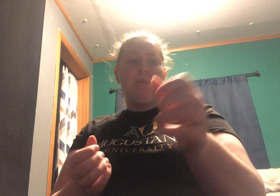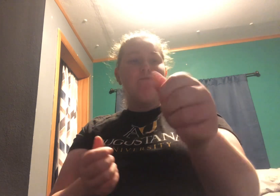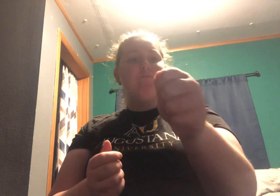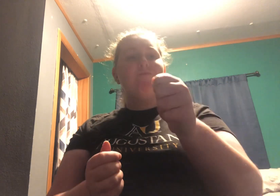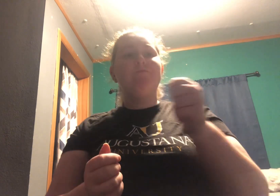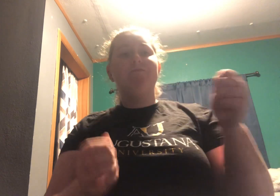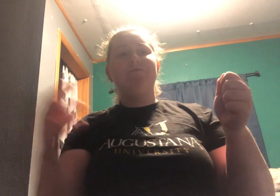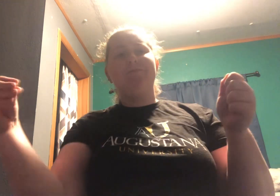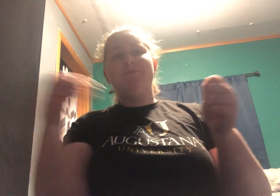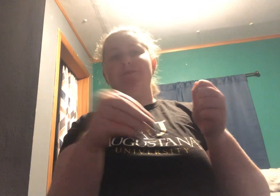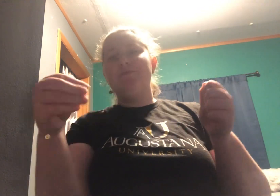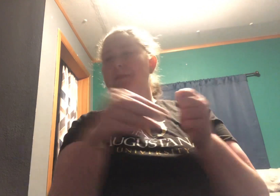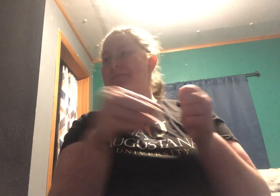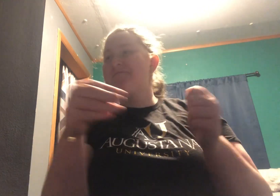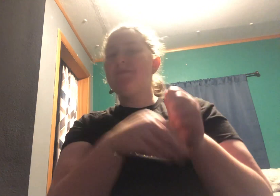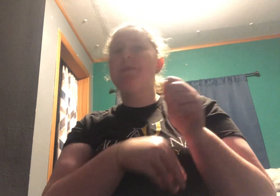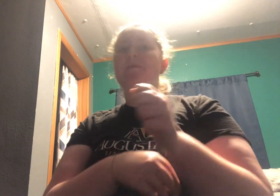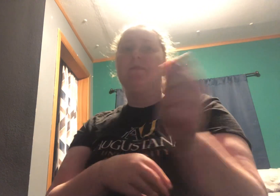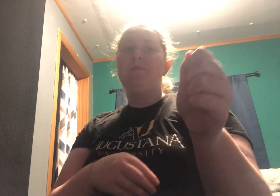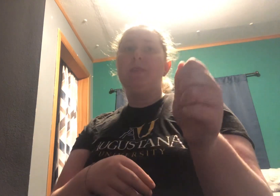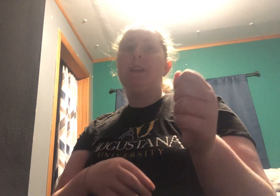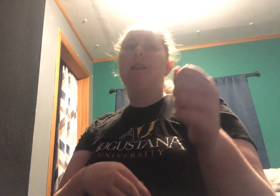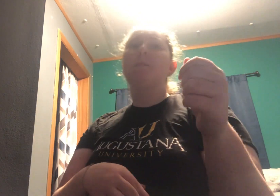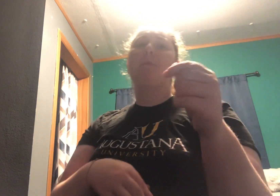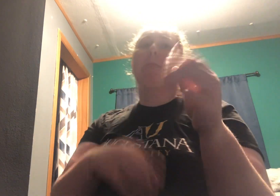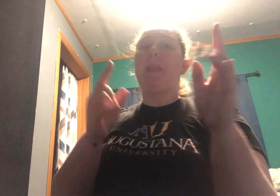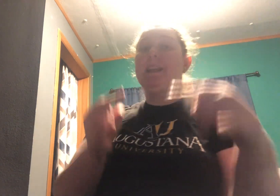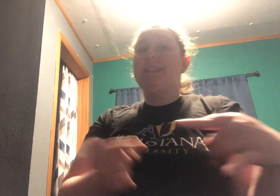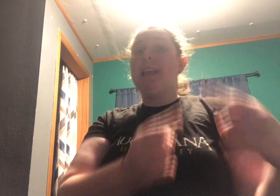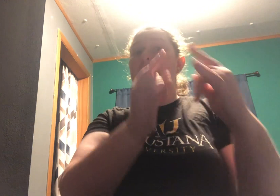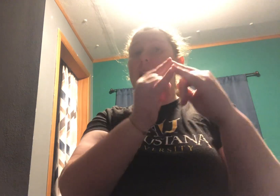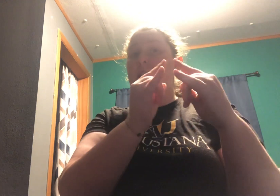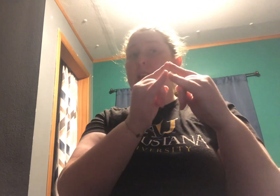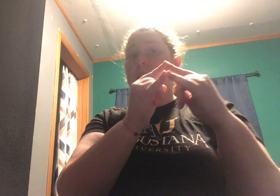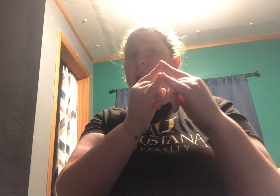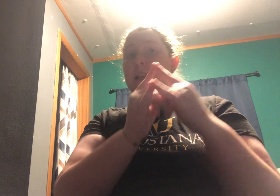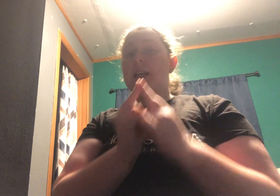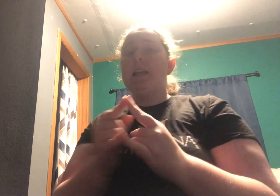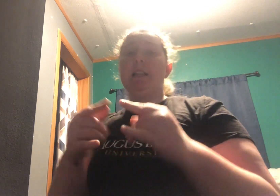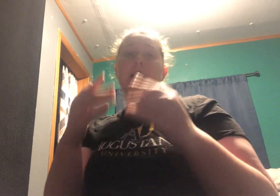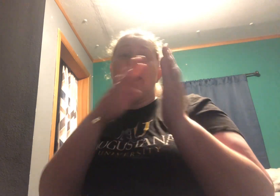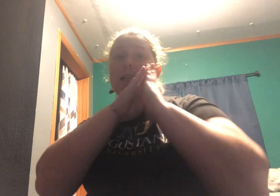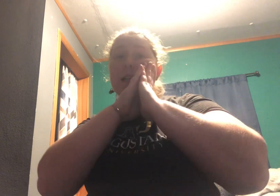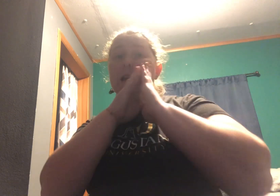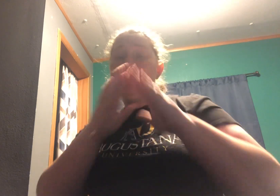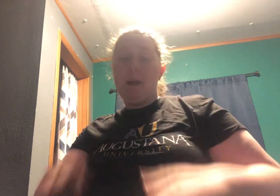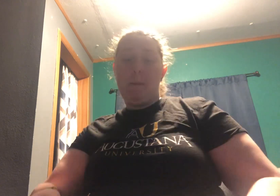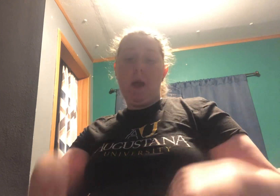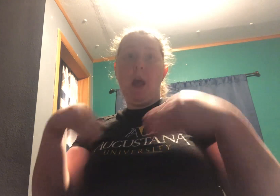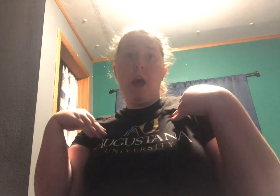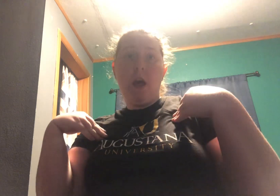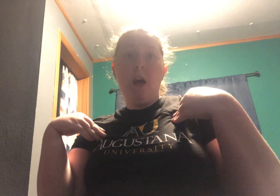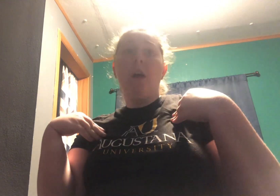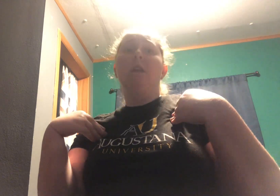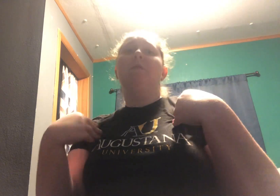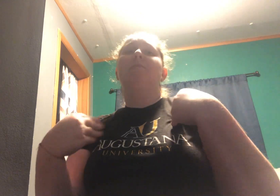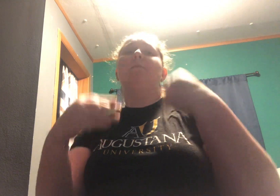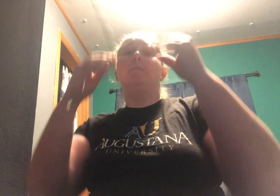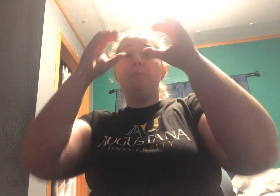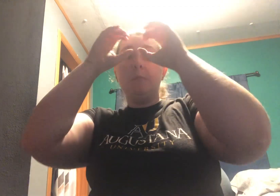tent, binoculars, a sleeping bag, a map, a thermos, a compass, and a mug. Okay, so you could call